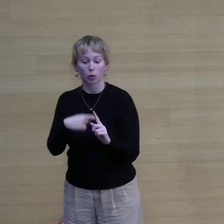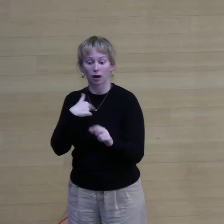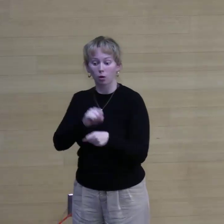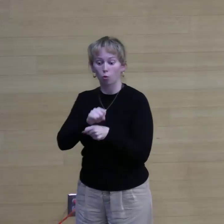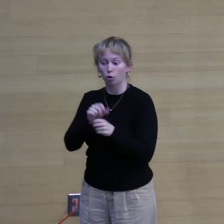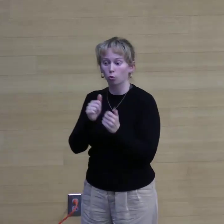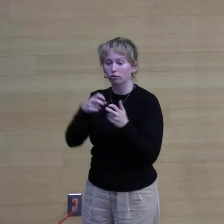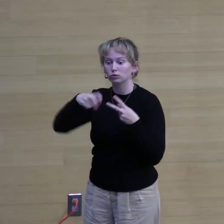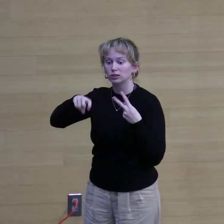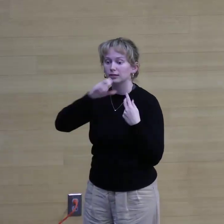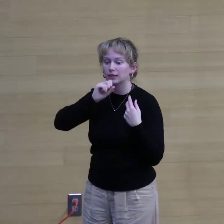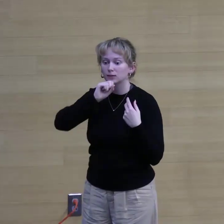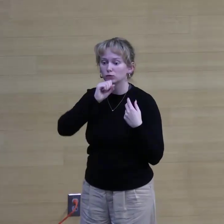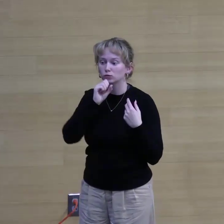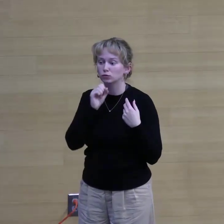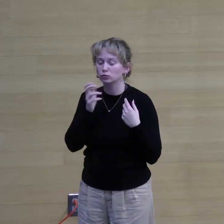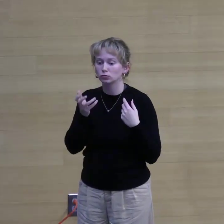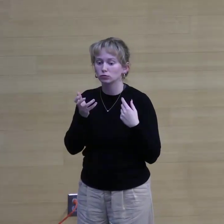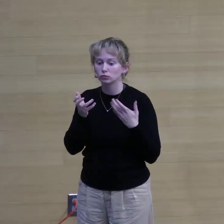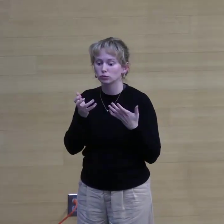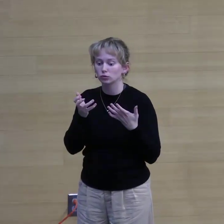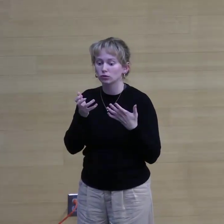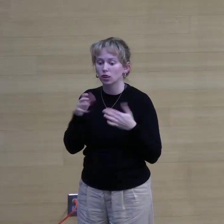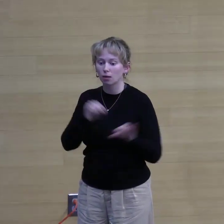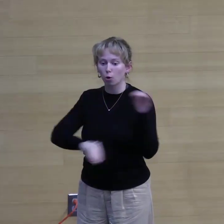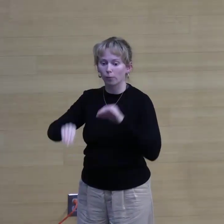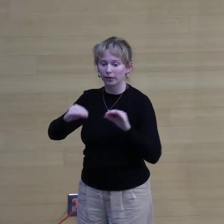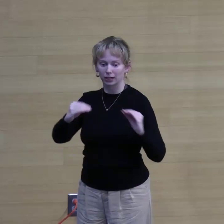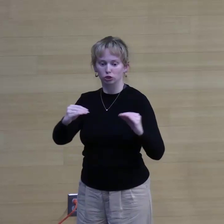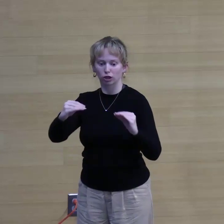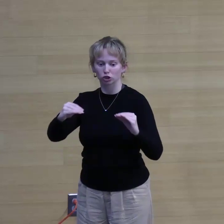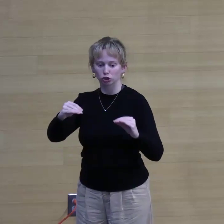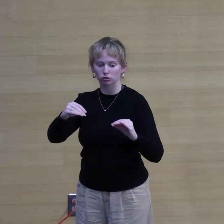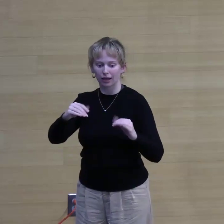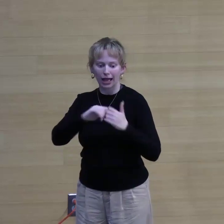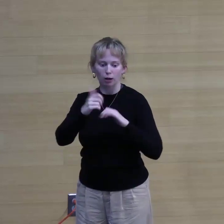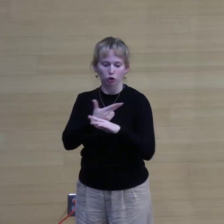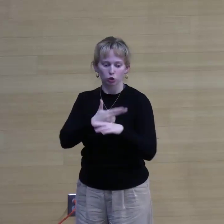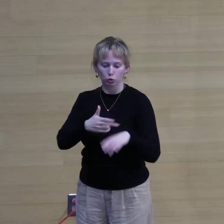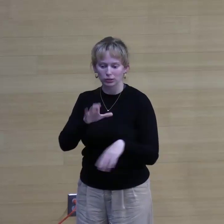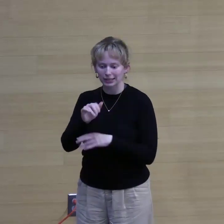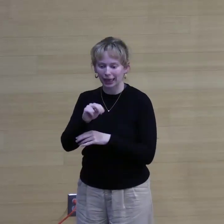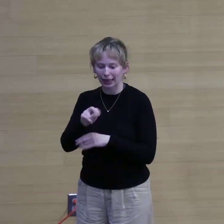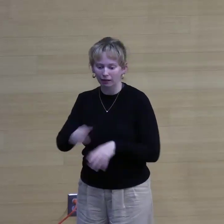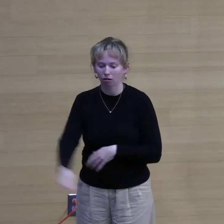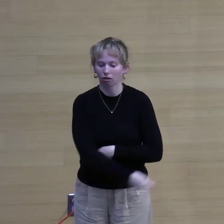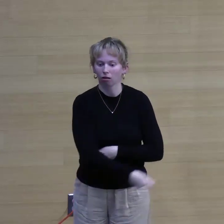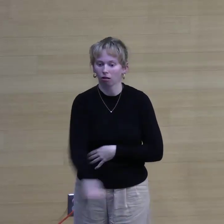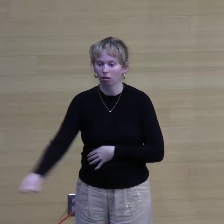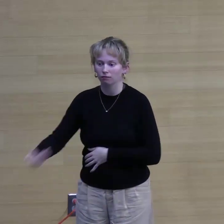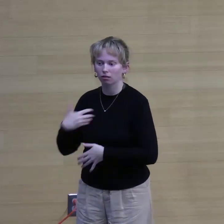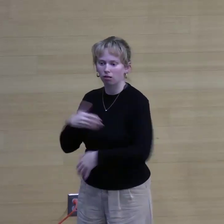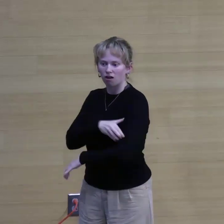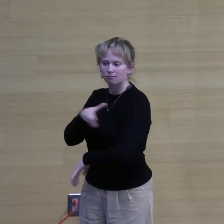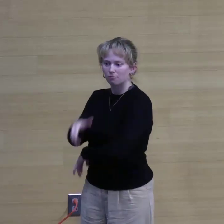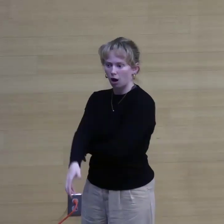with the transitional age youth and their mobility instructor who's teaching them how to use the cane has a lot of power over